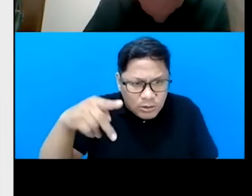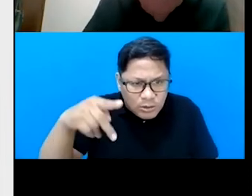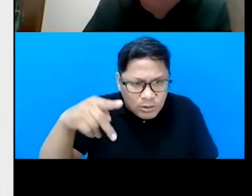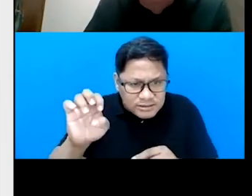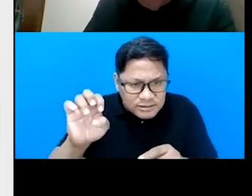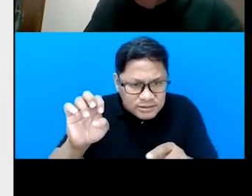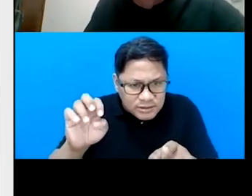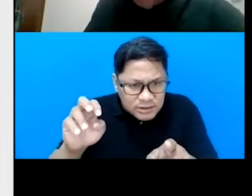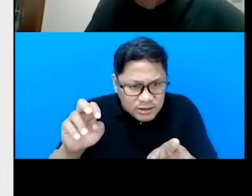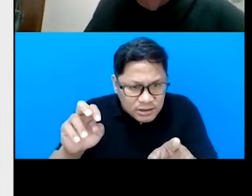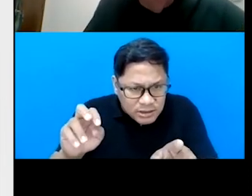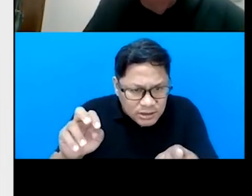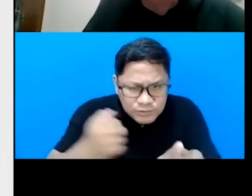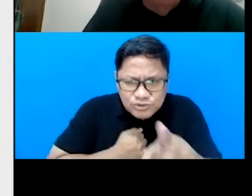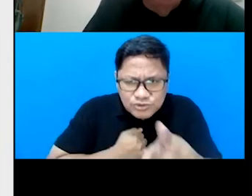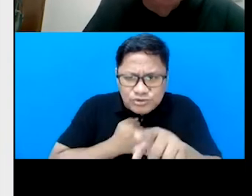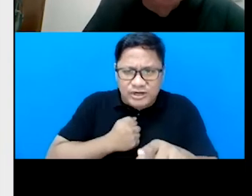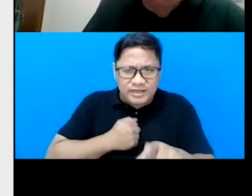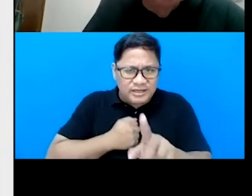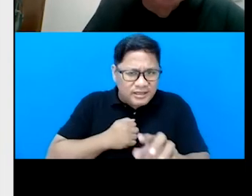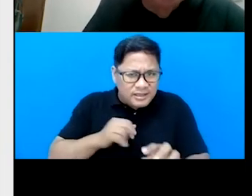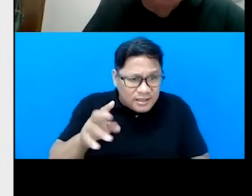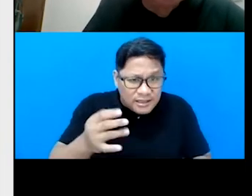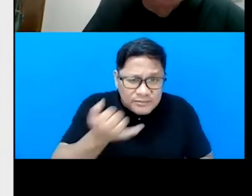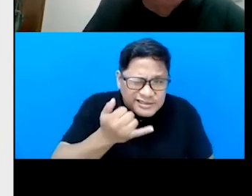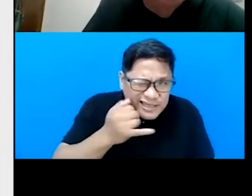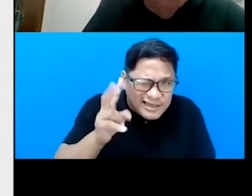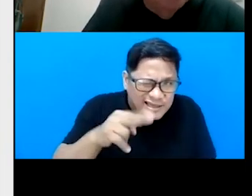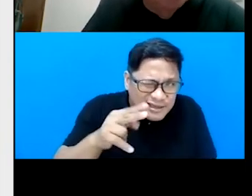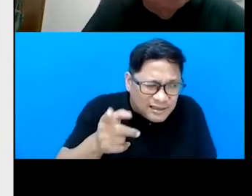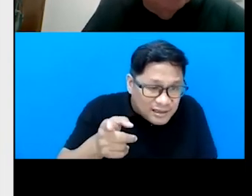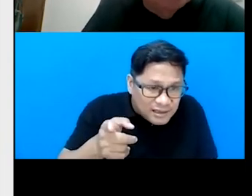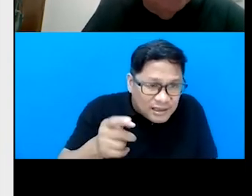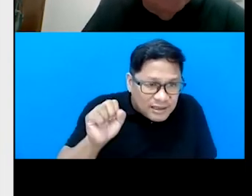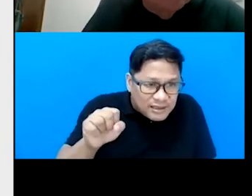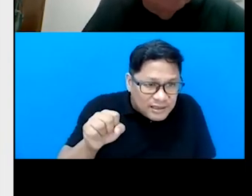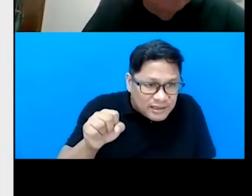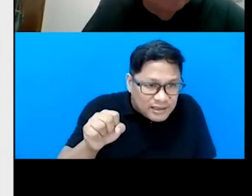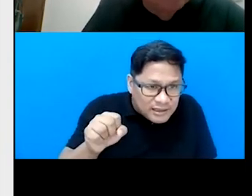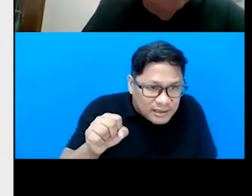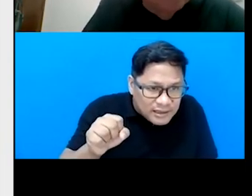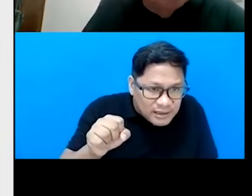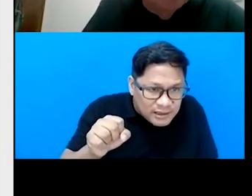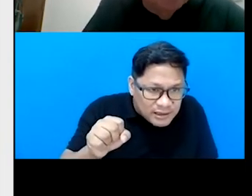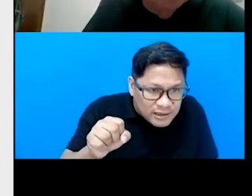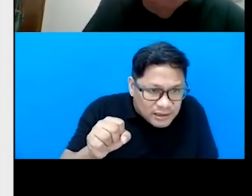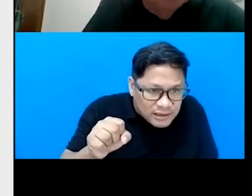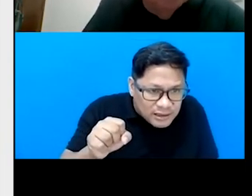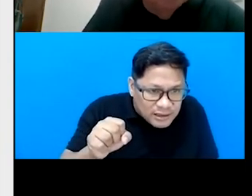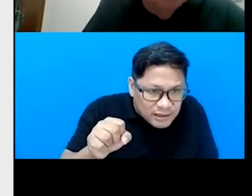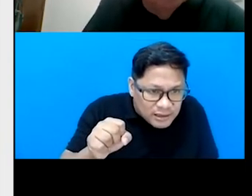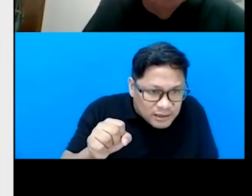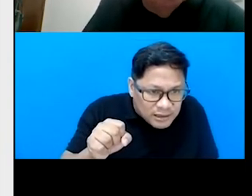This is a mistake there. And yeah, And take out the S